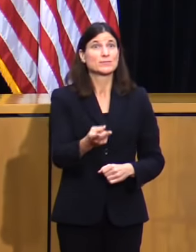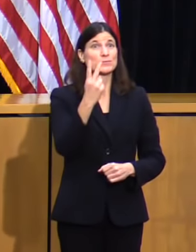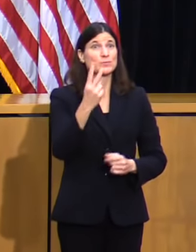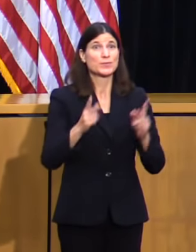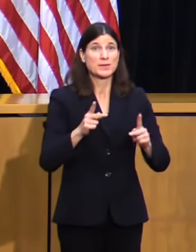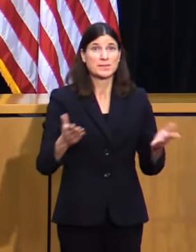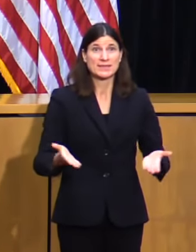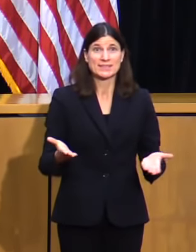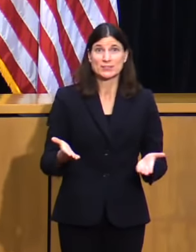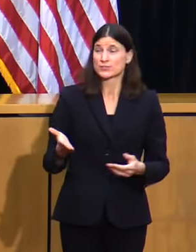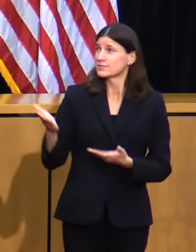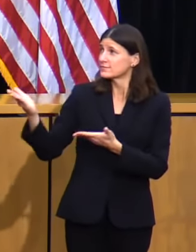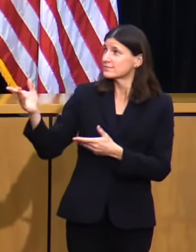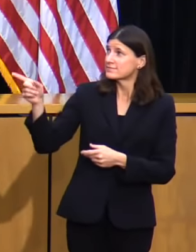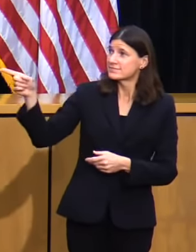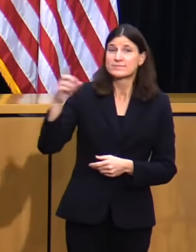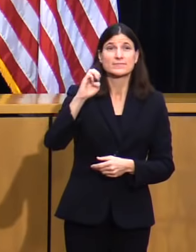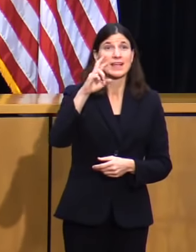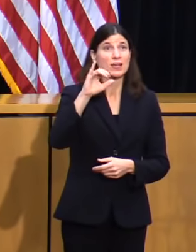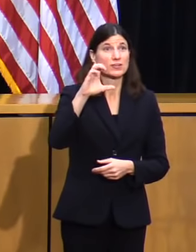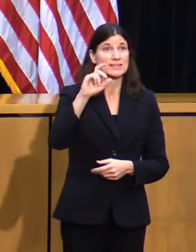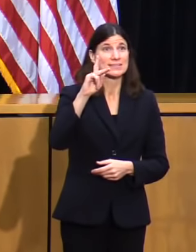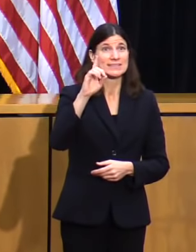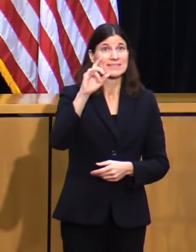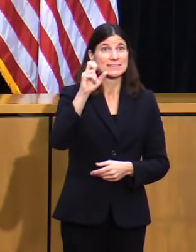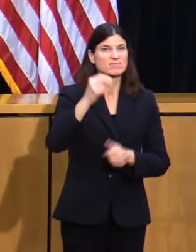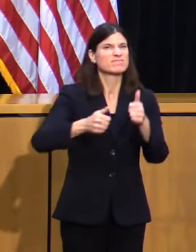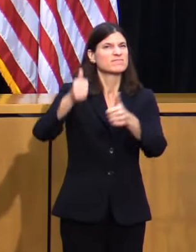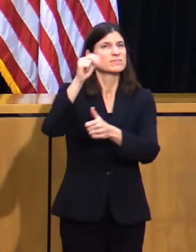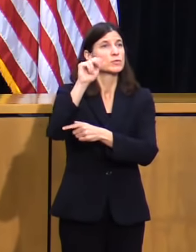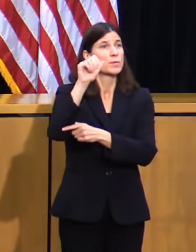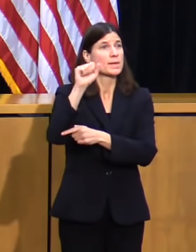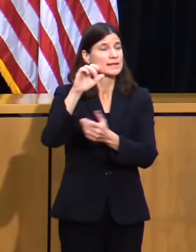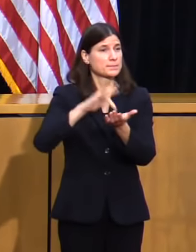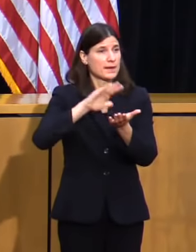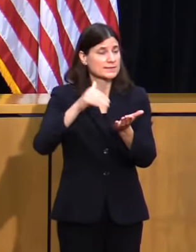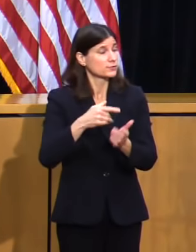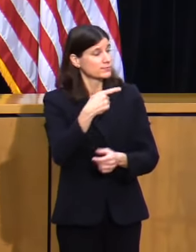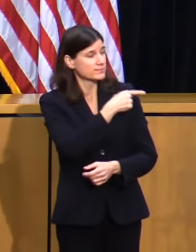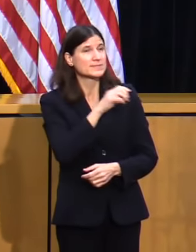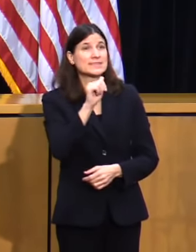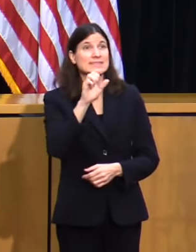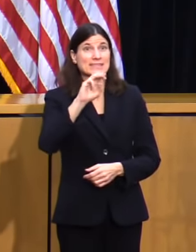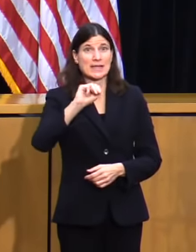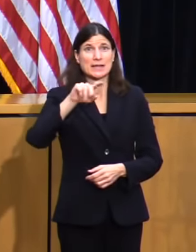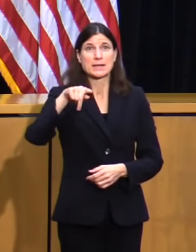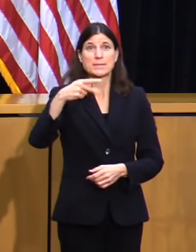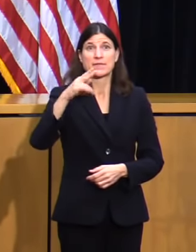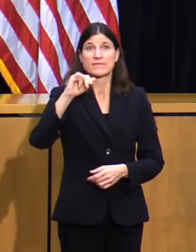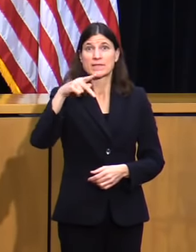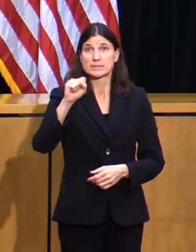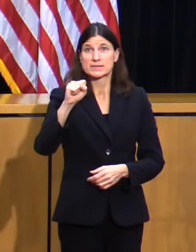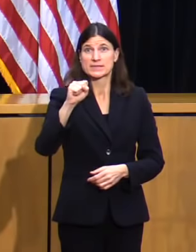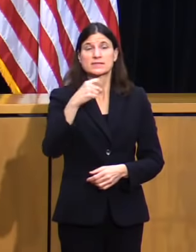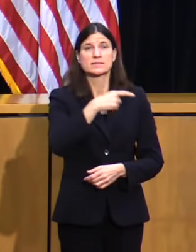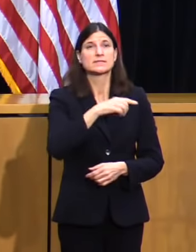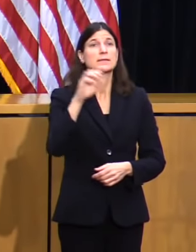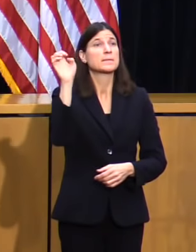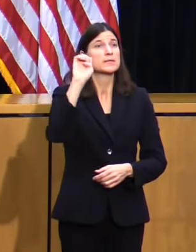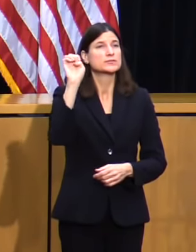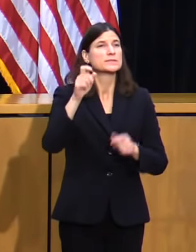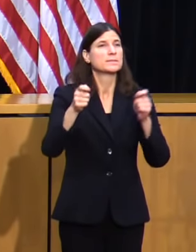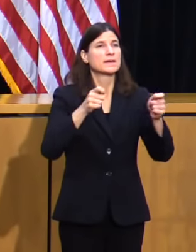UMass Memorial in Worcester, and by MEMA Director Sam Phillips. With respect to the daily update, yesterday the